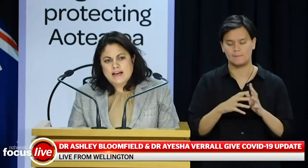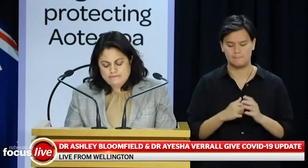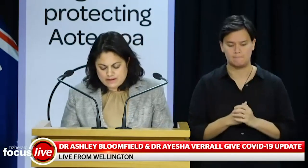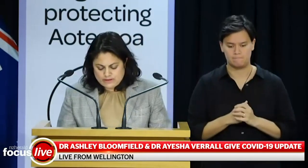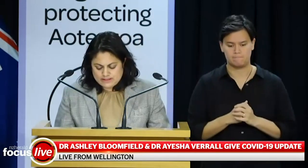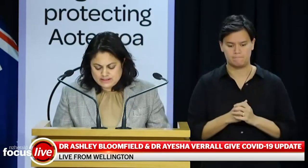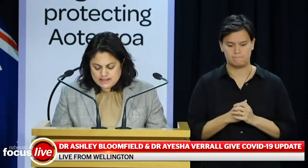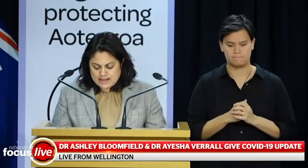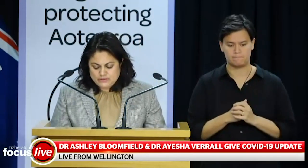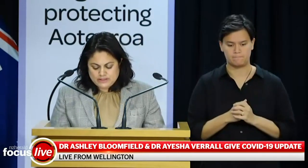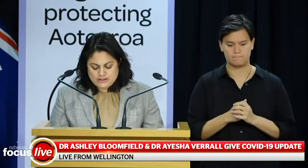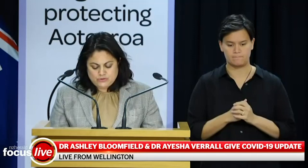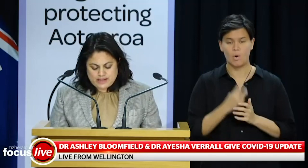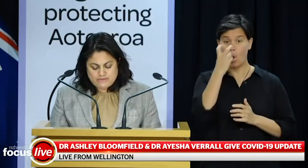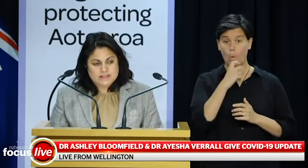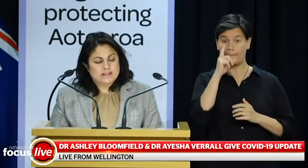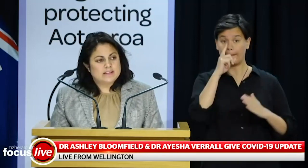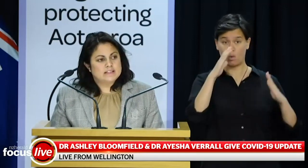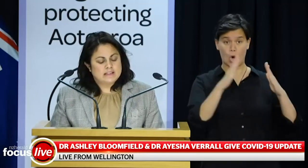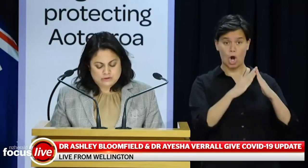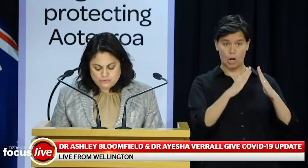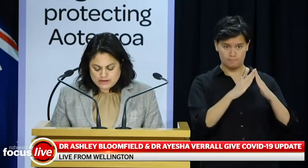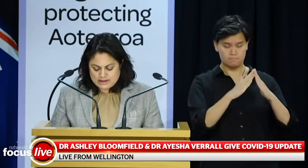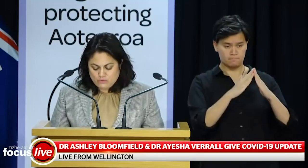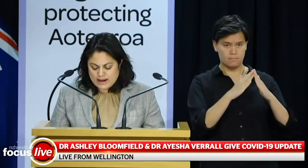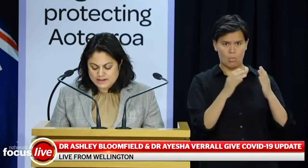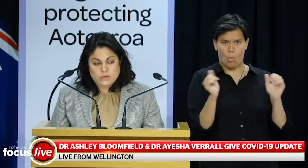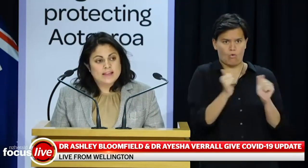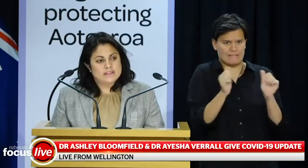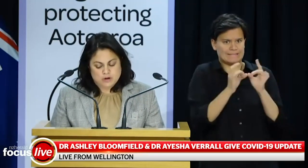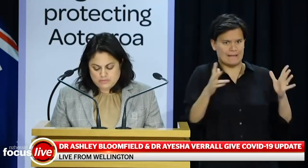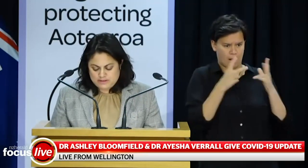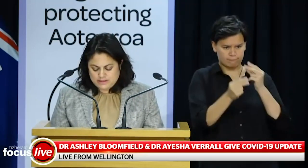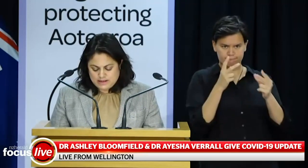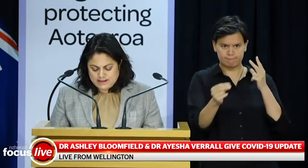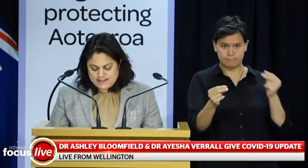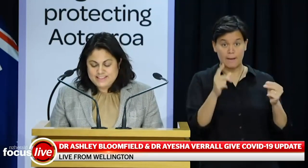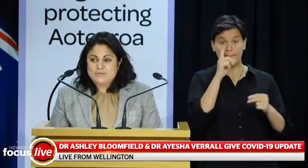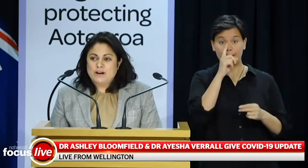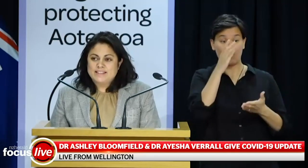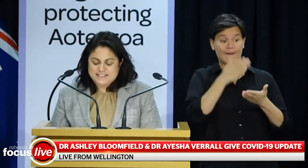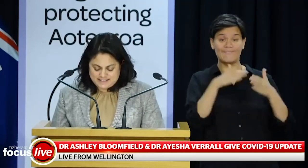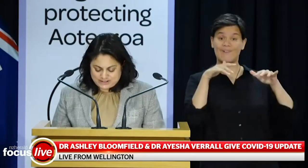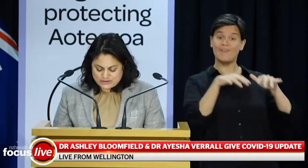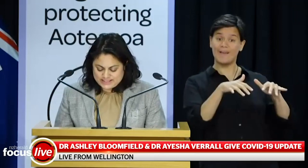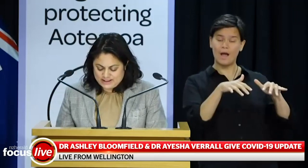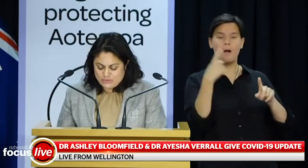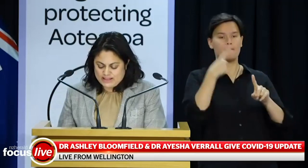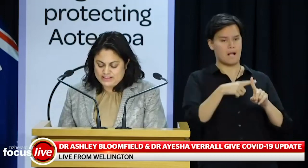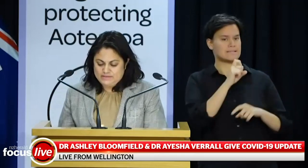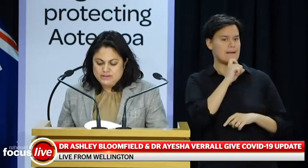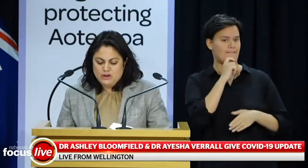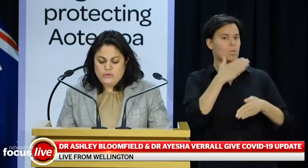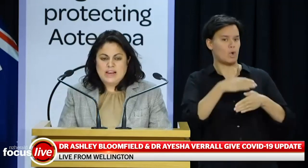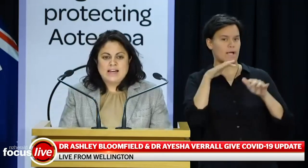Vaccinating staff and residents at aged residential care facilities is already well underway at the moment. There's some great success stories here